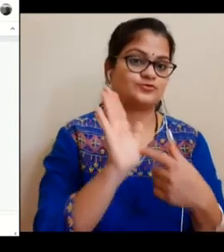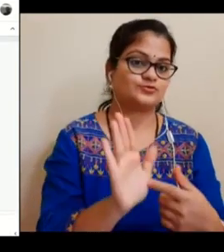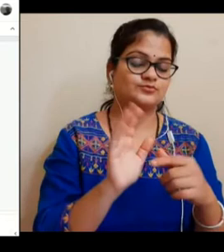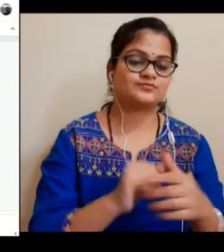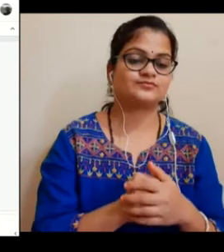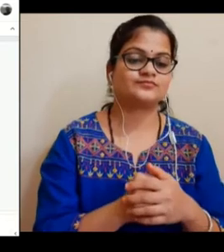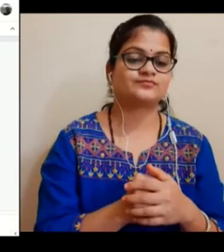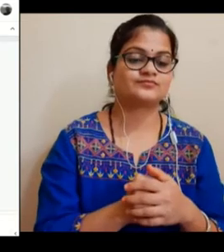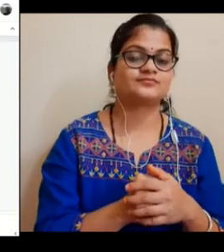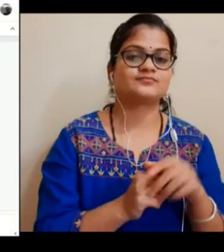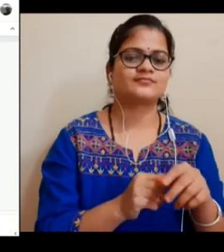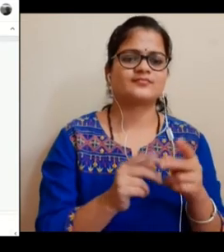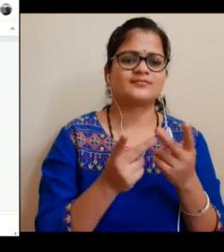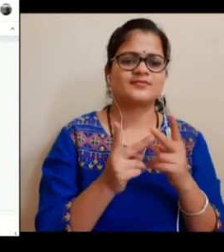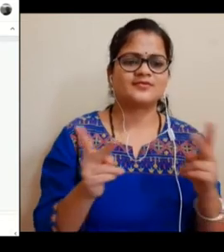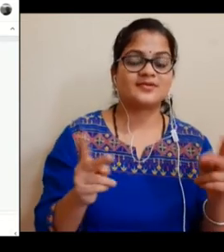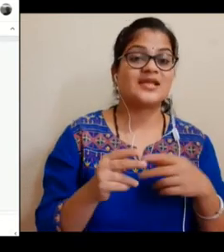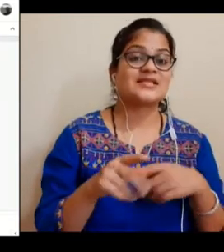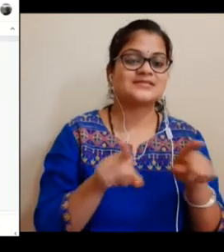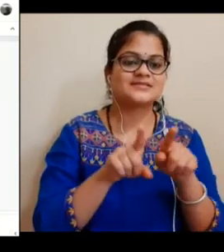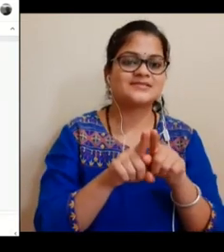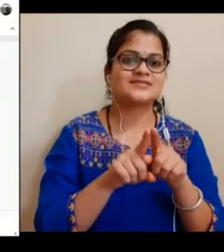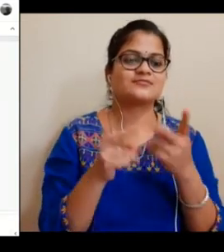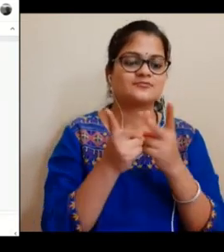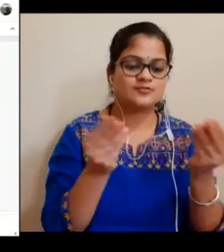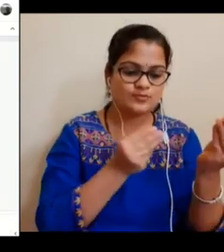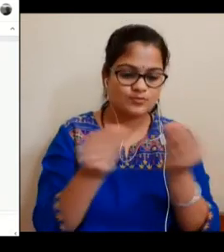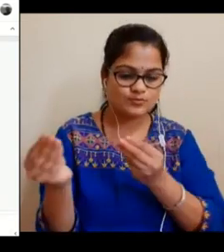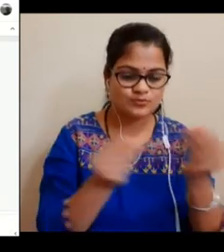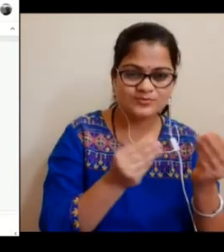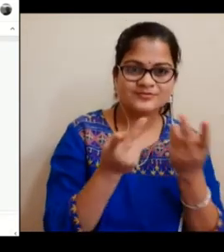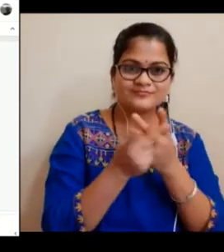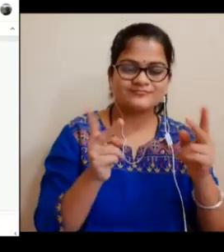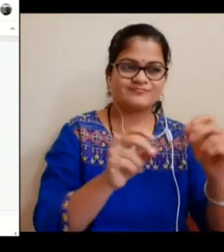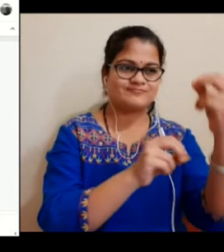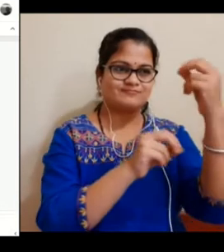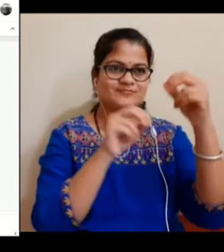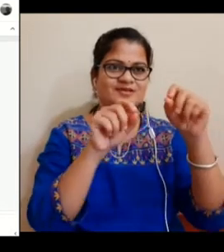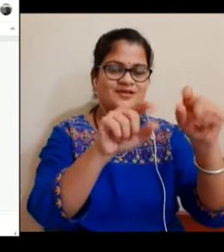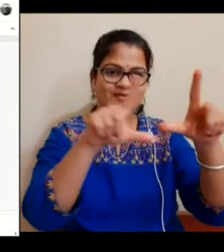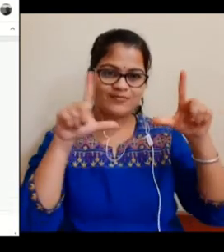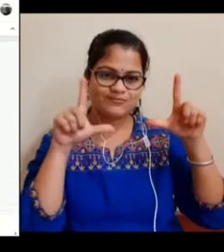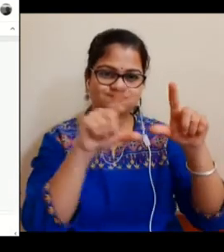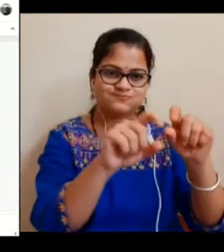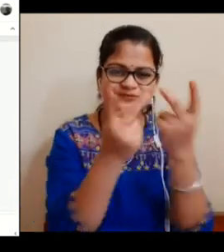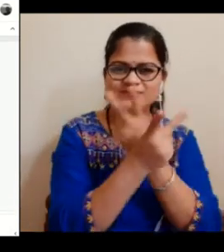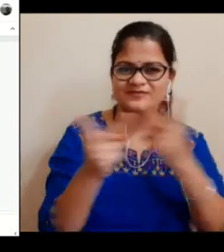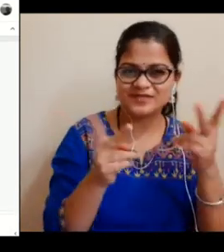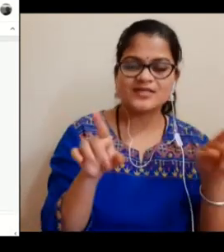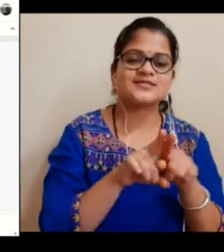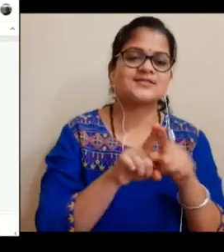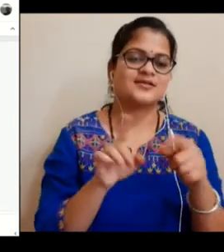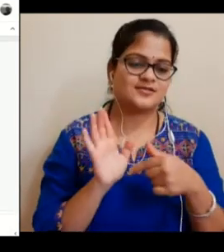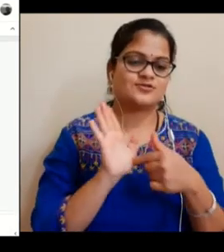show you how to create an animation using Google Slides. So this is just